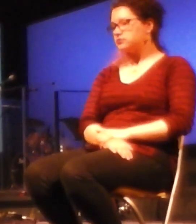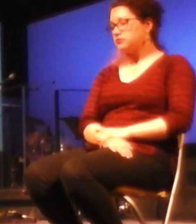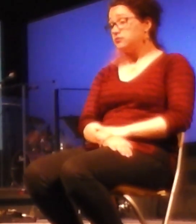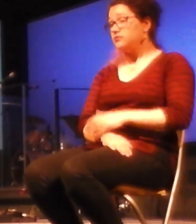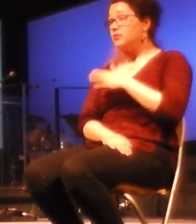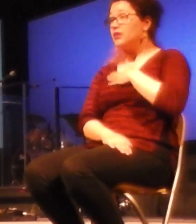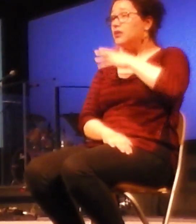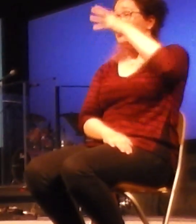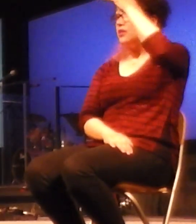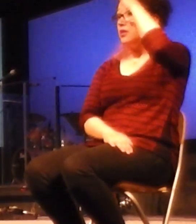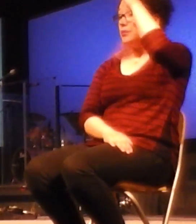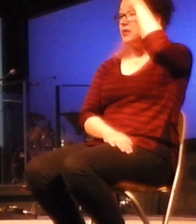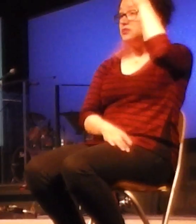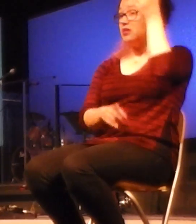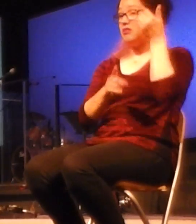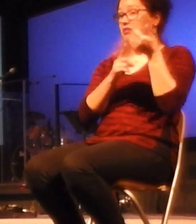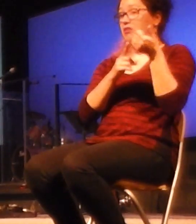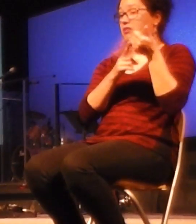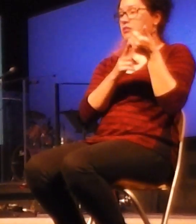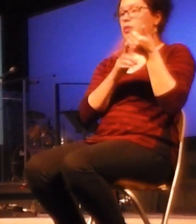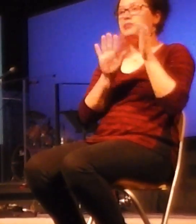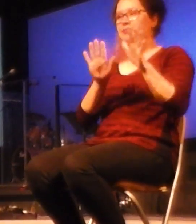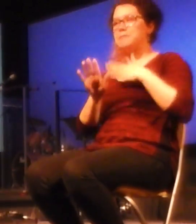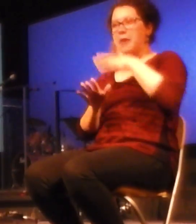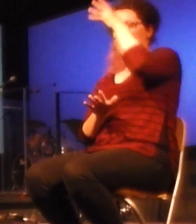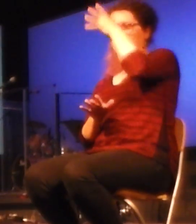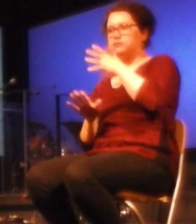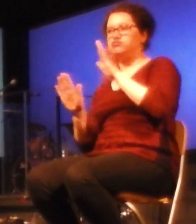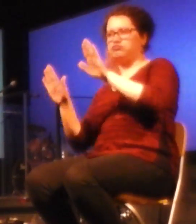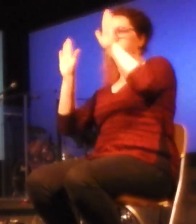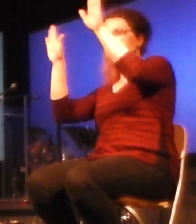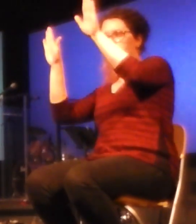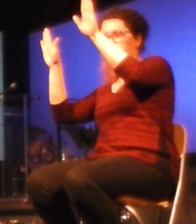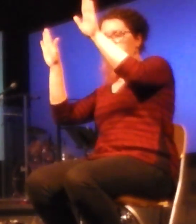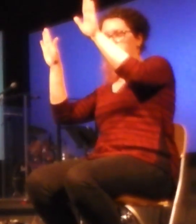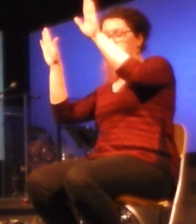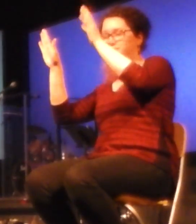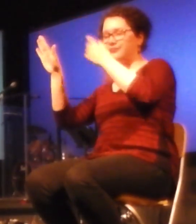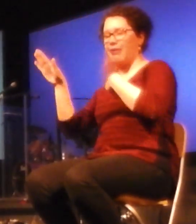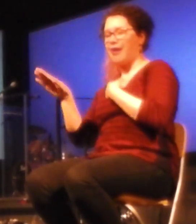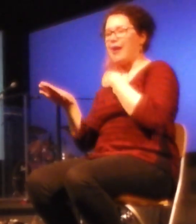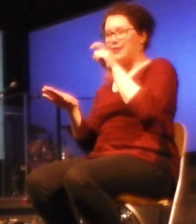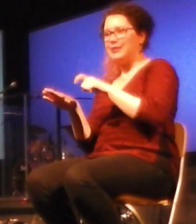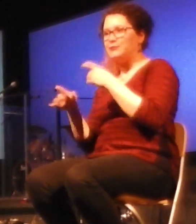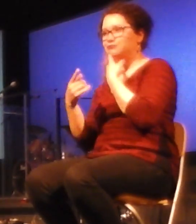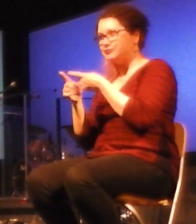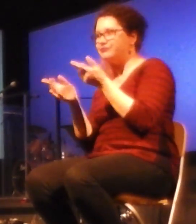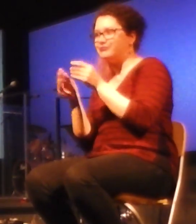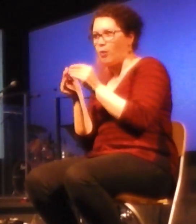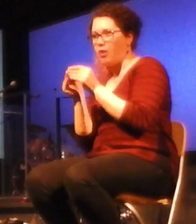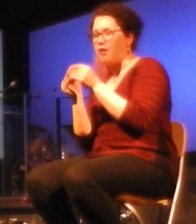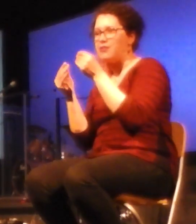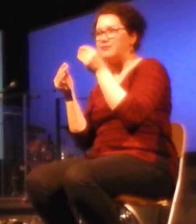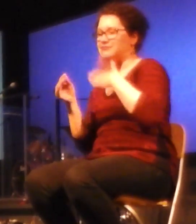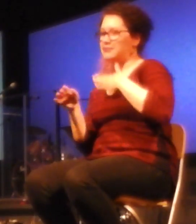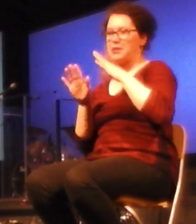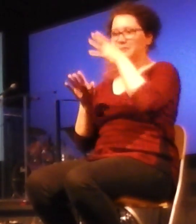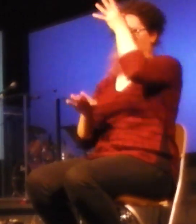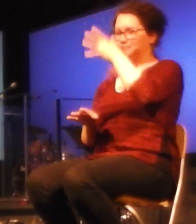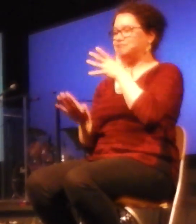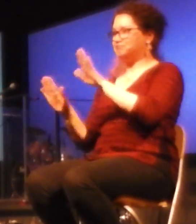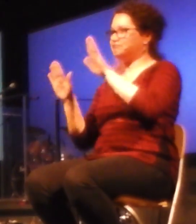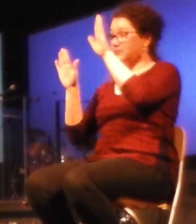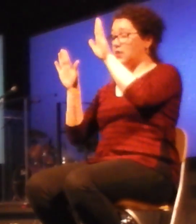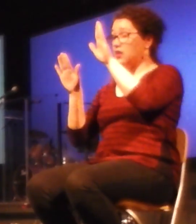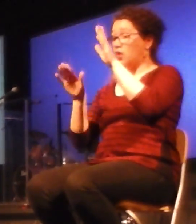my dad is, I have great parents. And I don't say that enough. I put my parents in exile